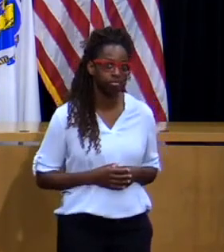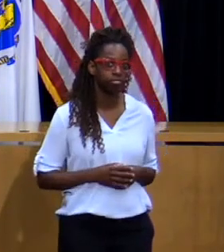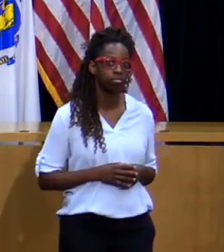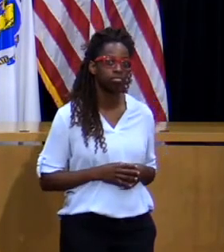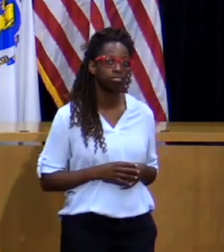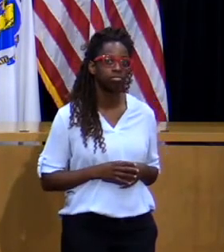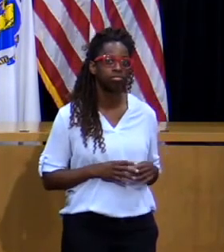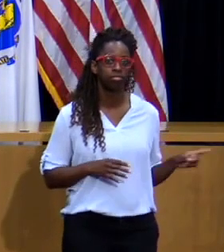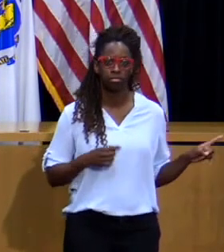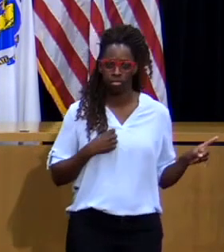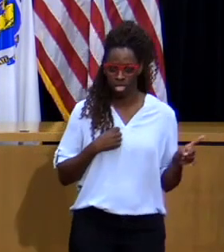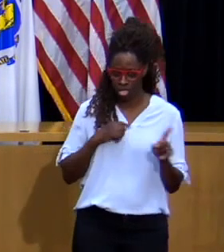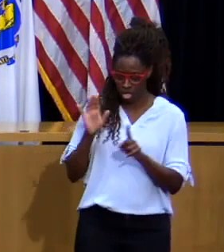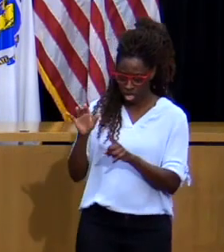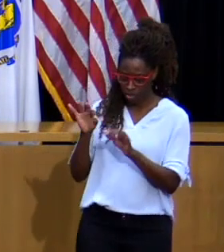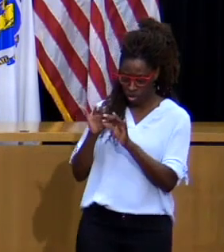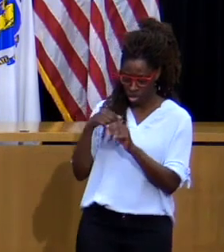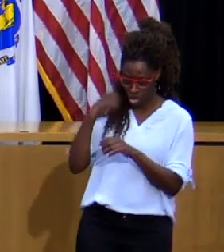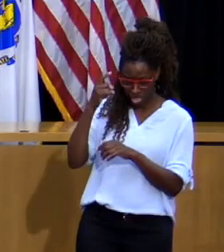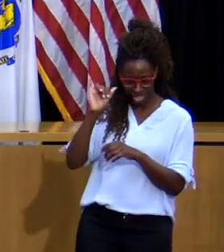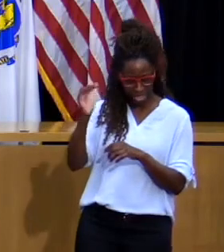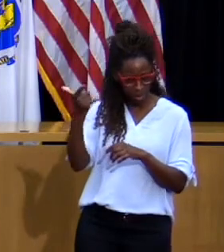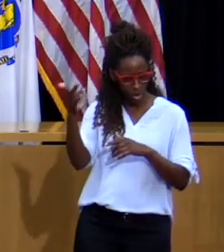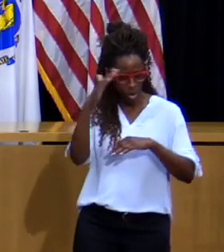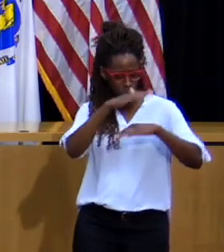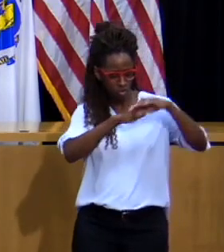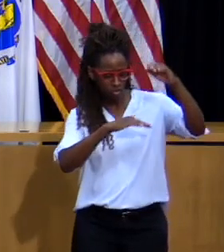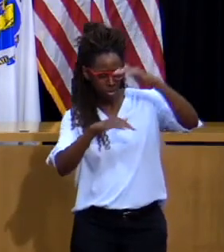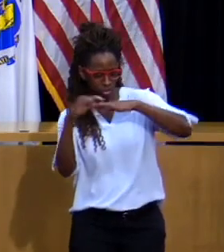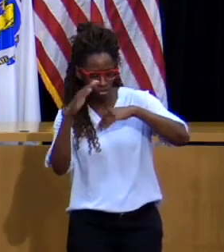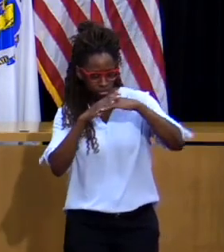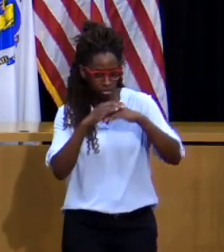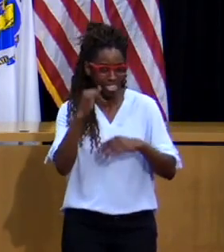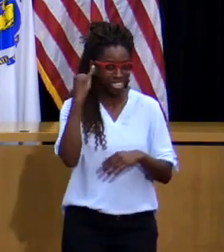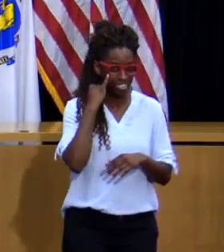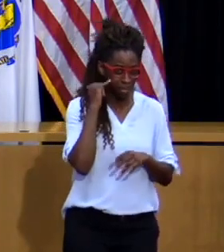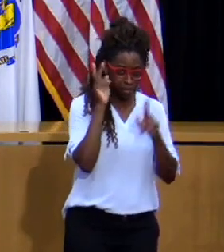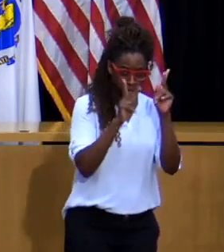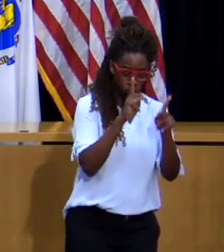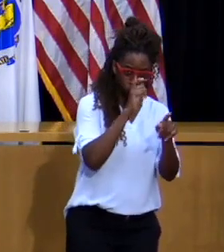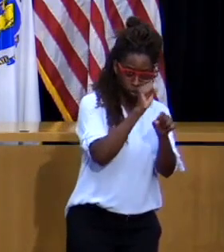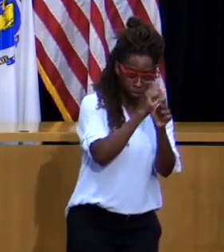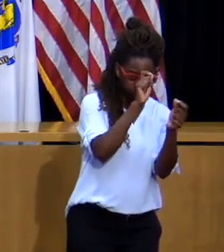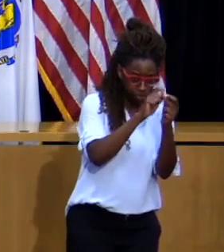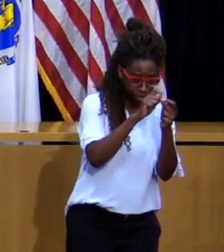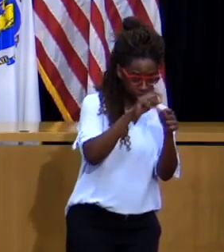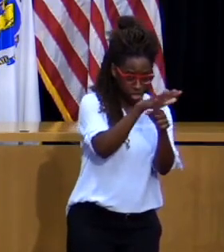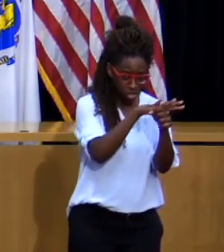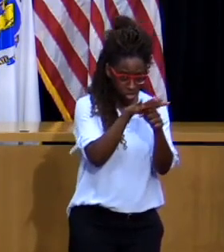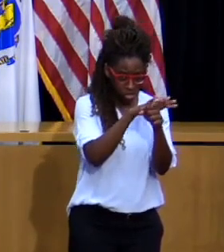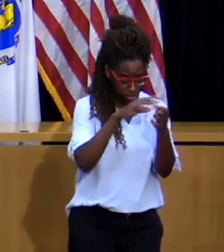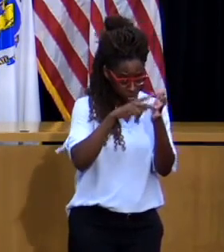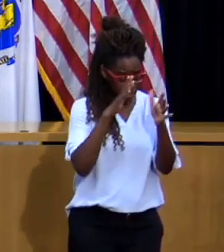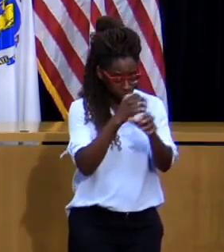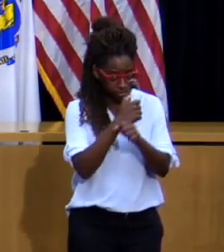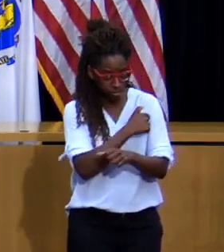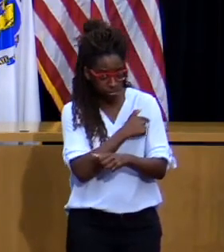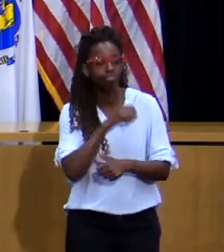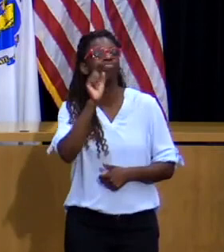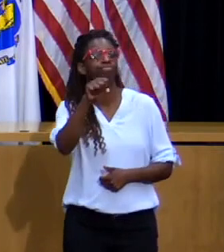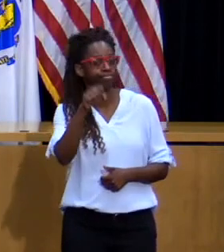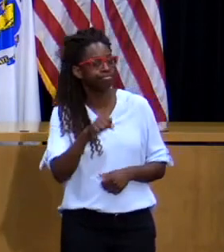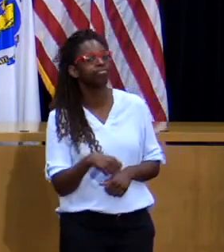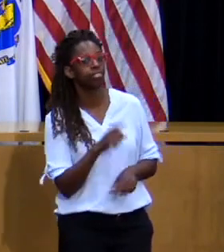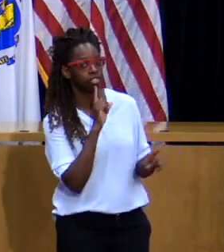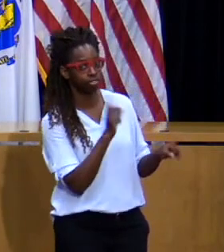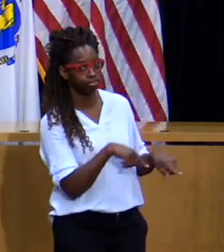some overlap with some of the there is definitely, anyone who looks at the prioritization, as you heard, like younger people are